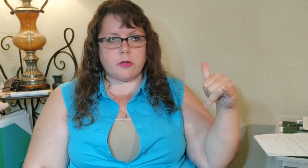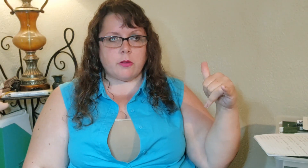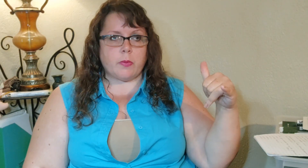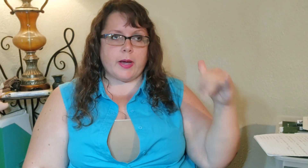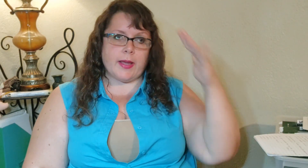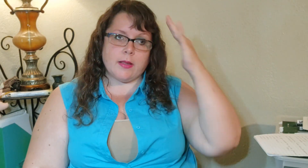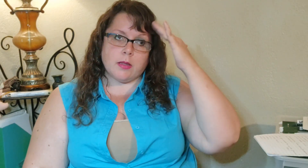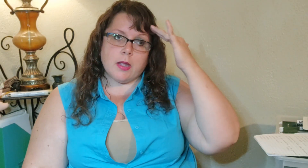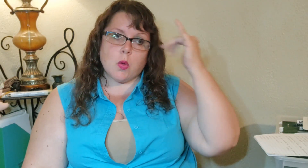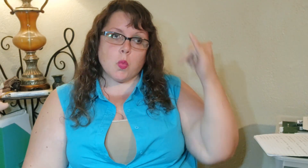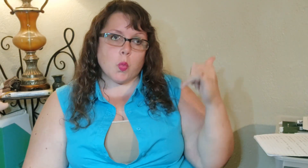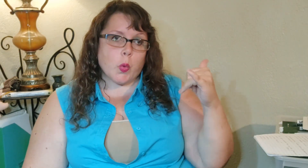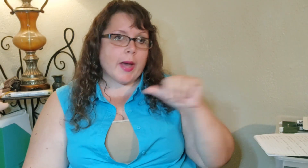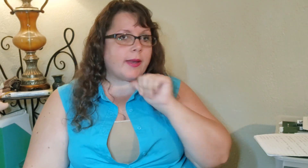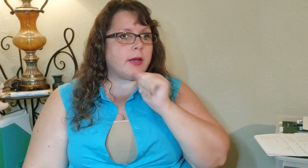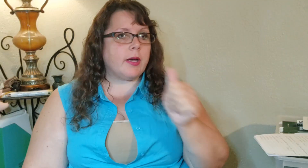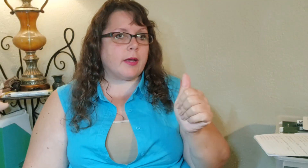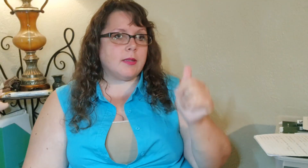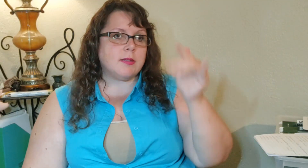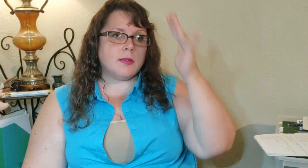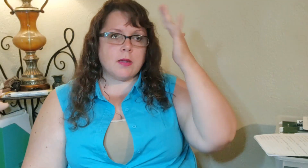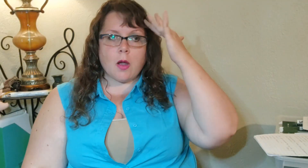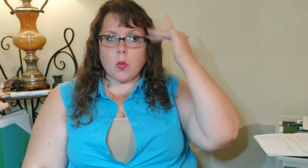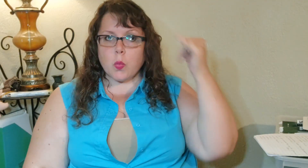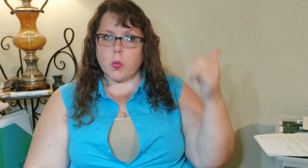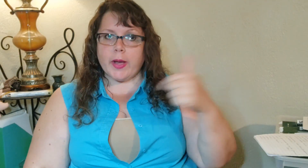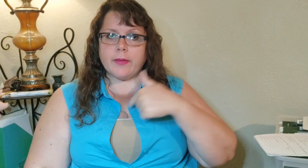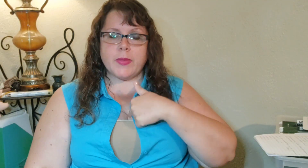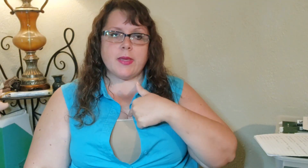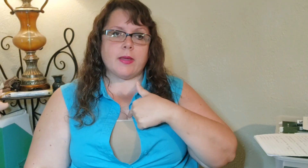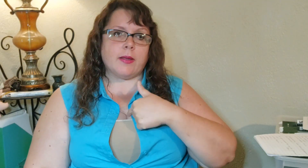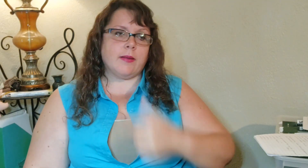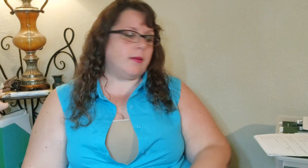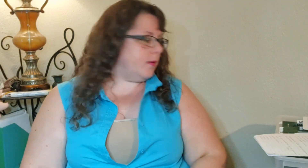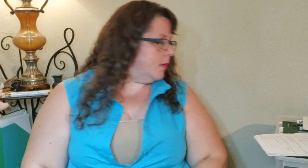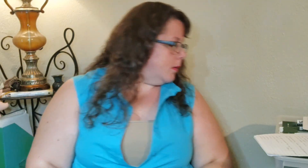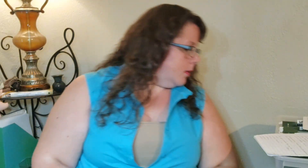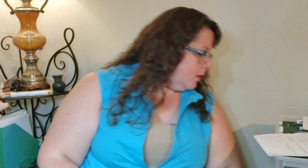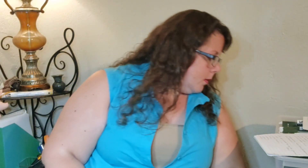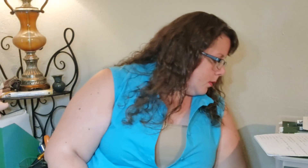do the Y. Why not? Why me?